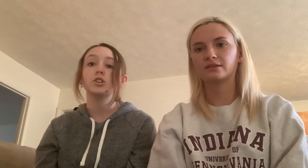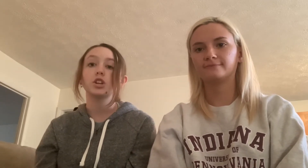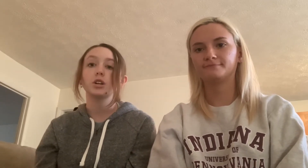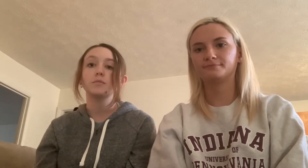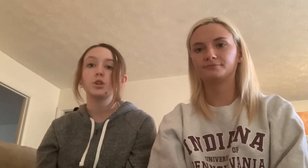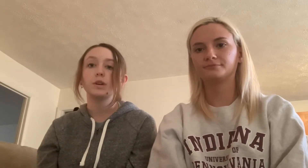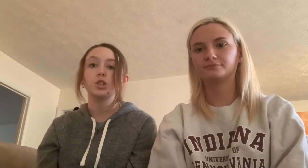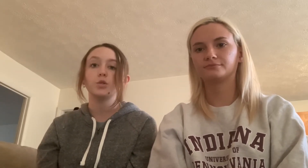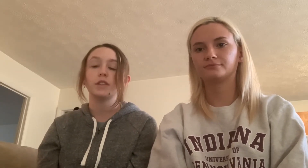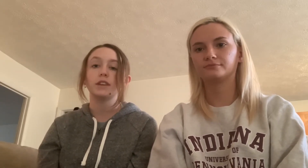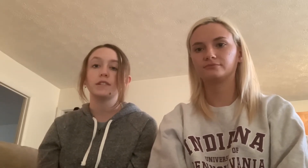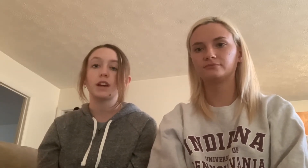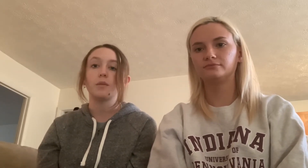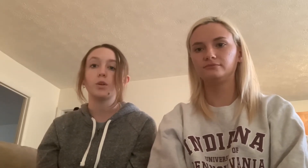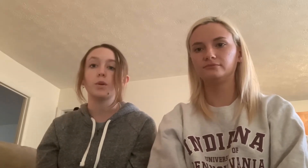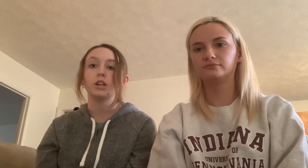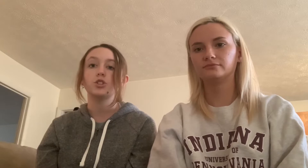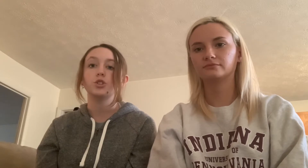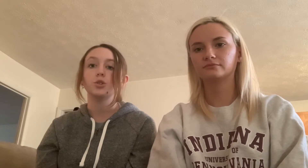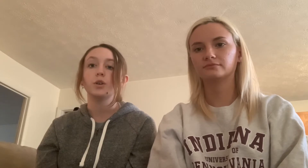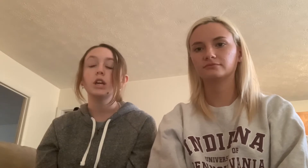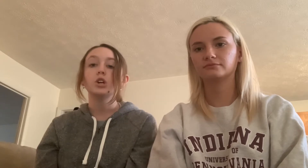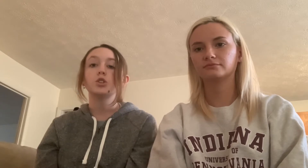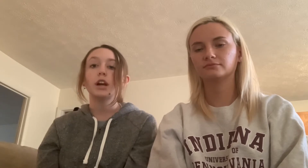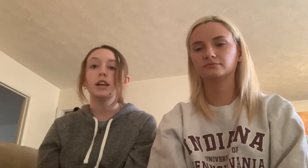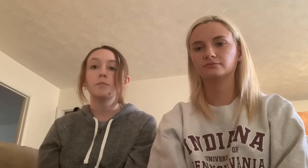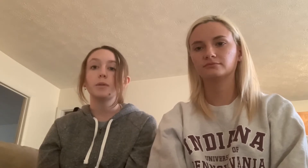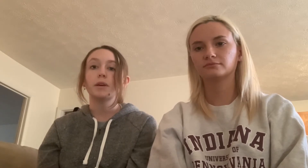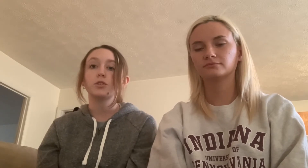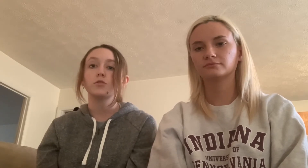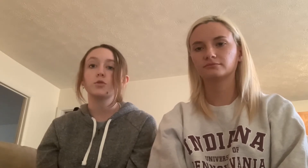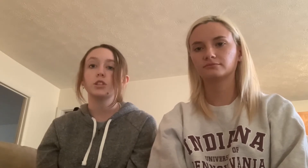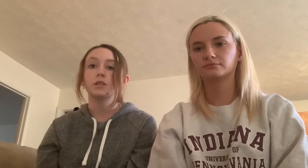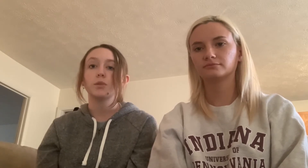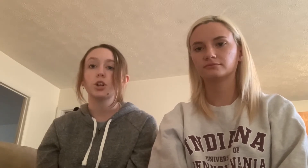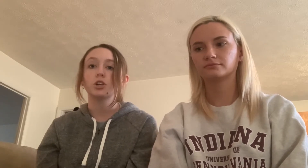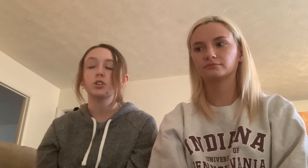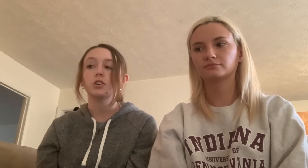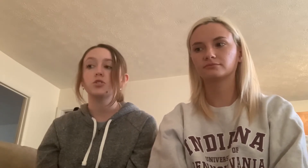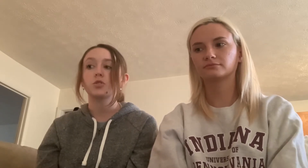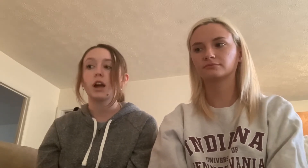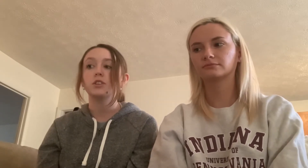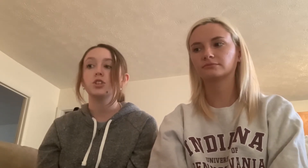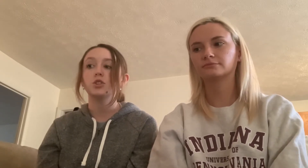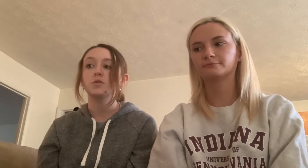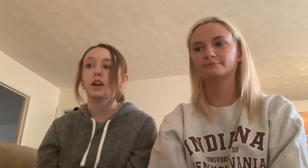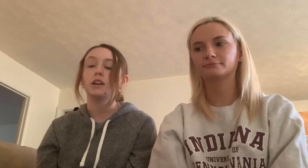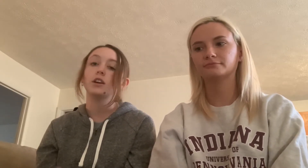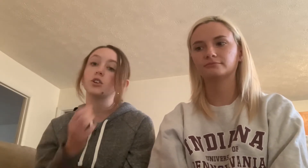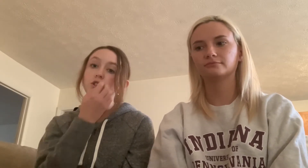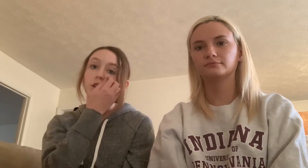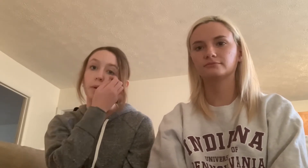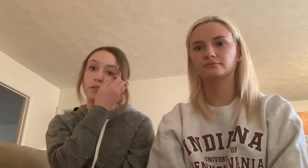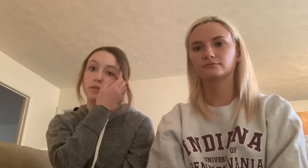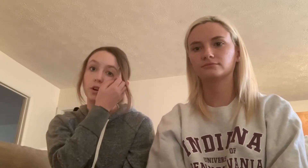midterm, so we knew that this time we wanted to try and implement those 14 markers and try to use signed English to the best of our